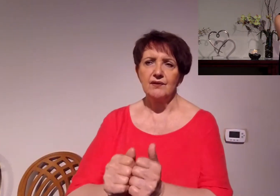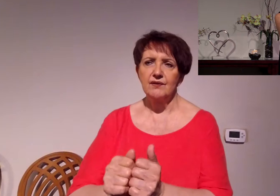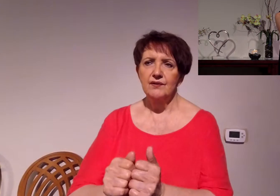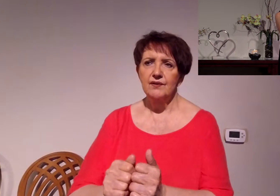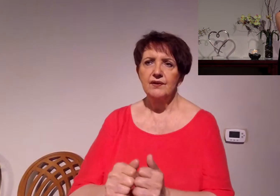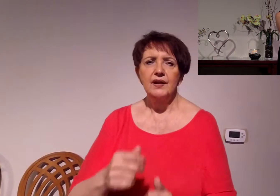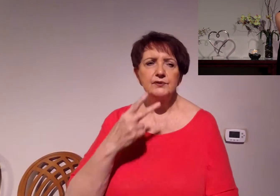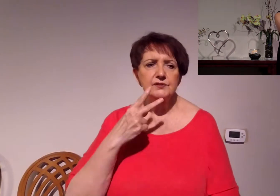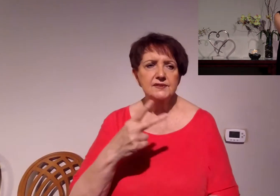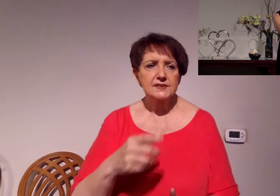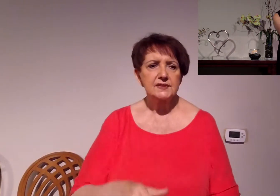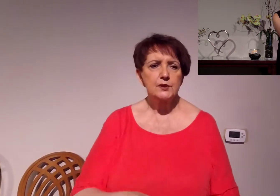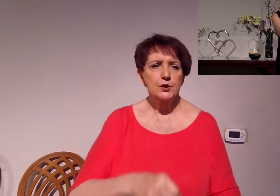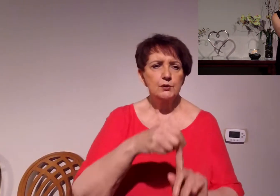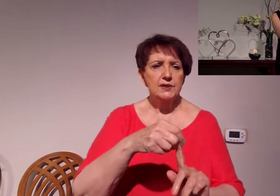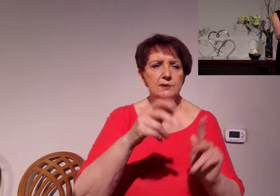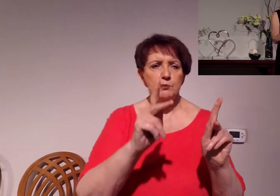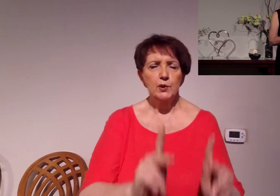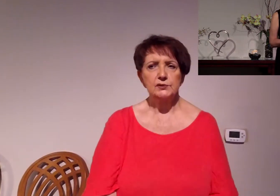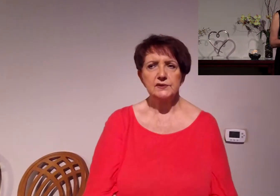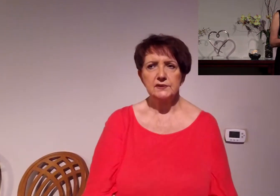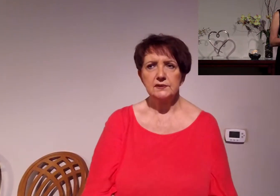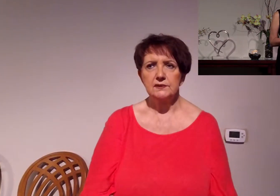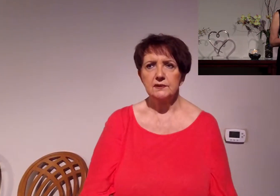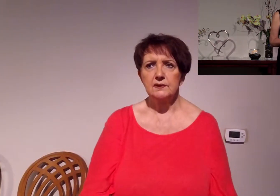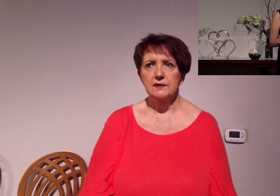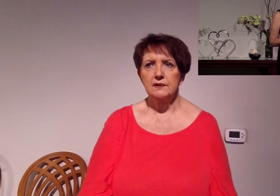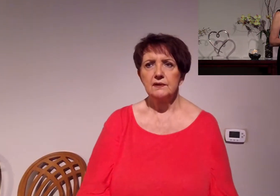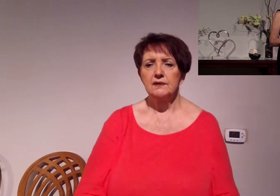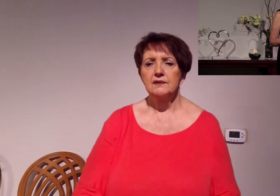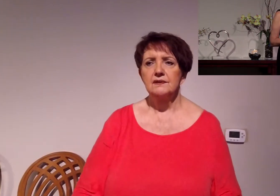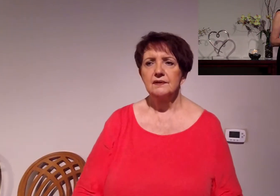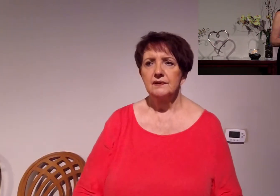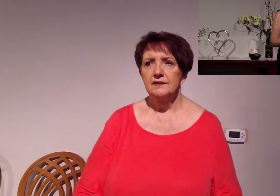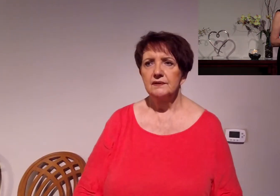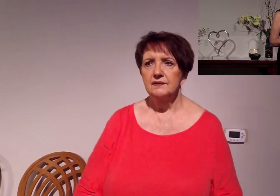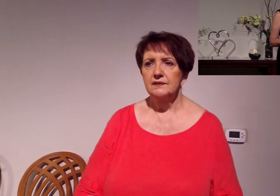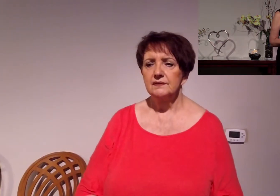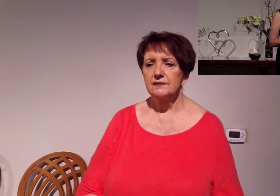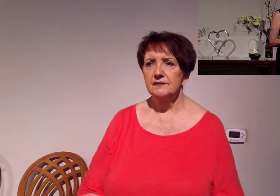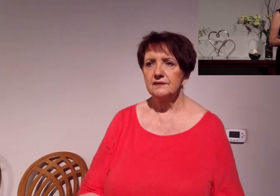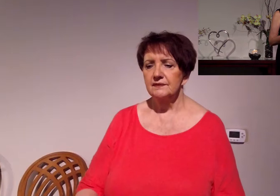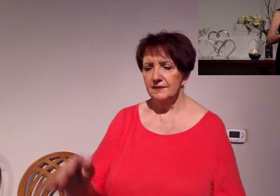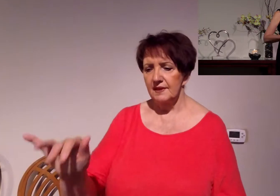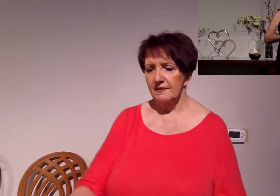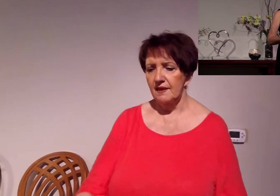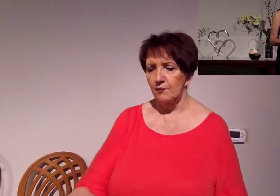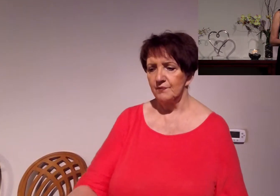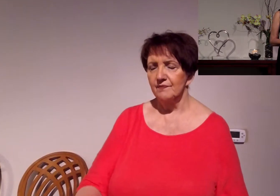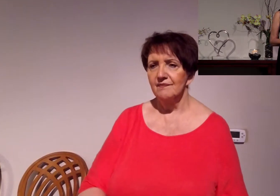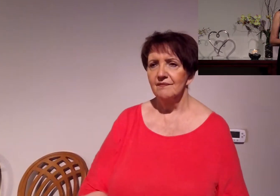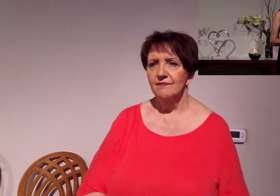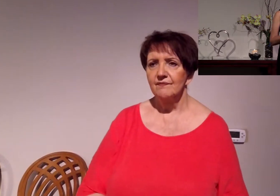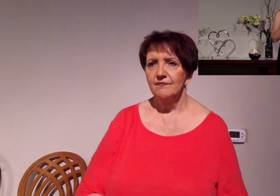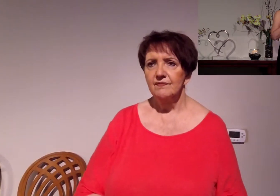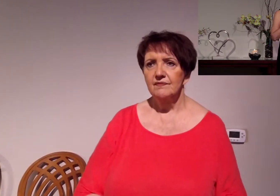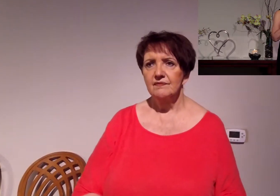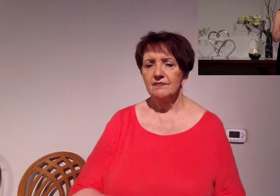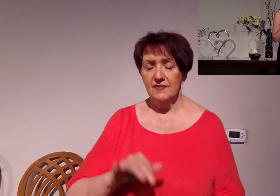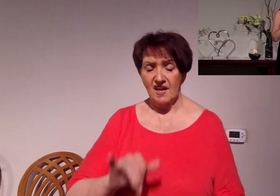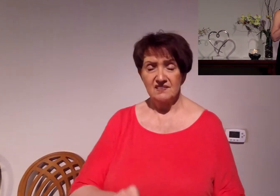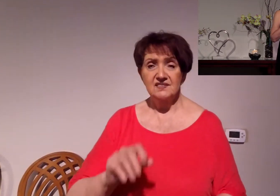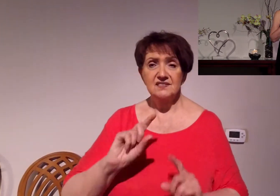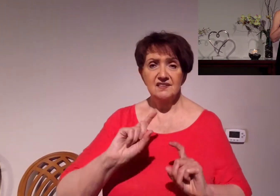unique person that person is. And what a gift. Don't